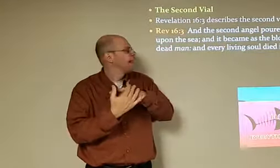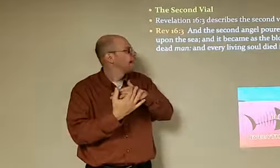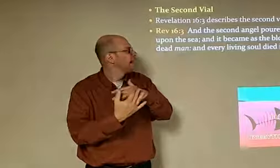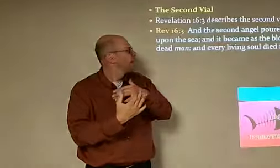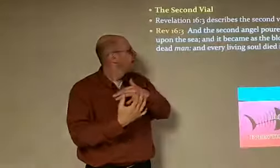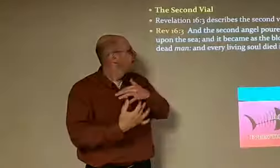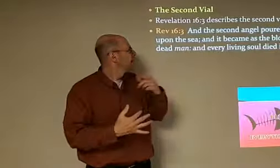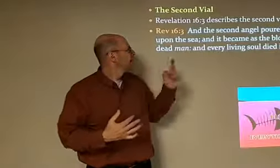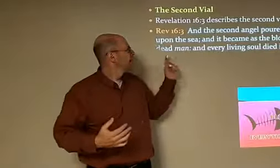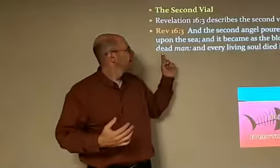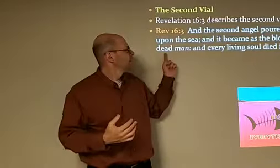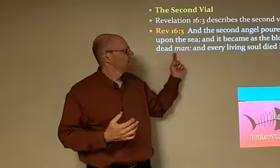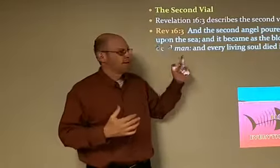sea.